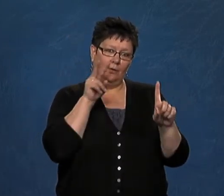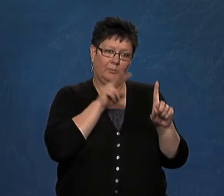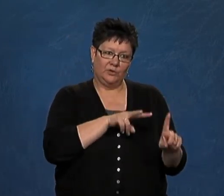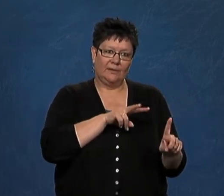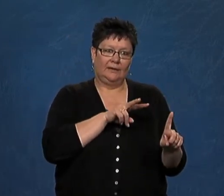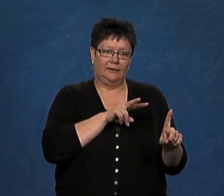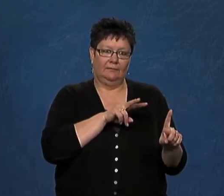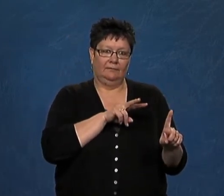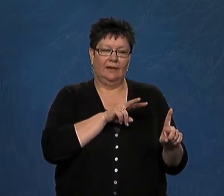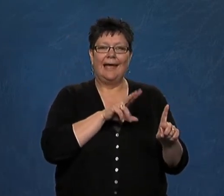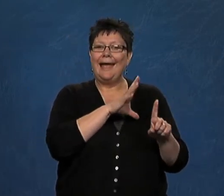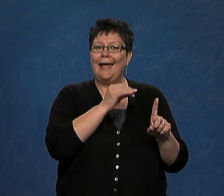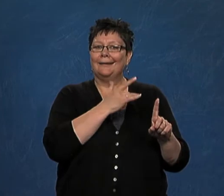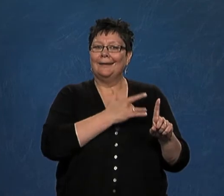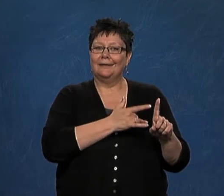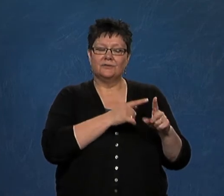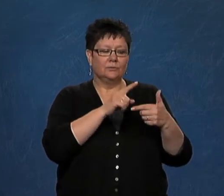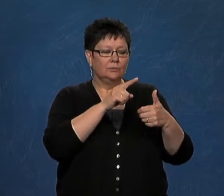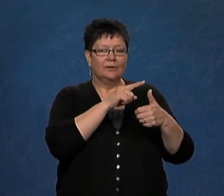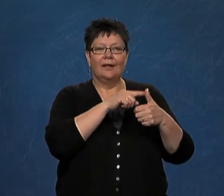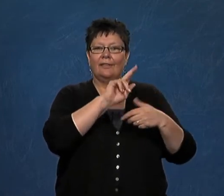court administrator's perspective for one group